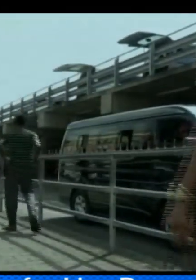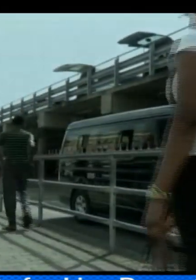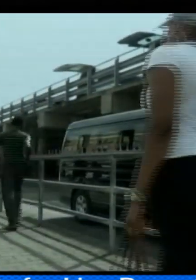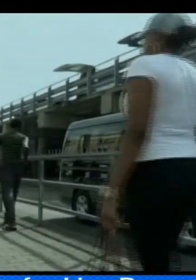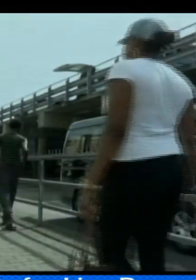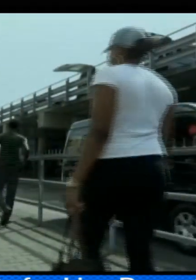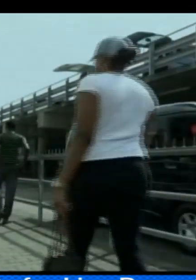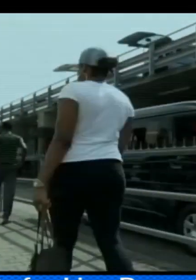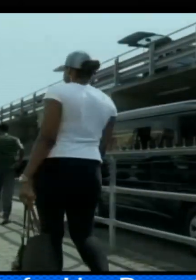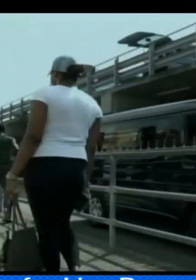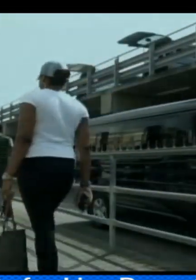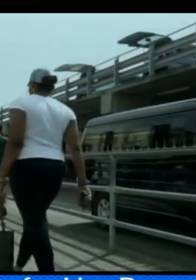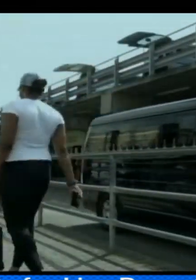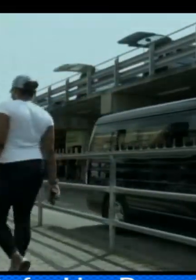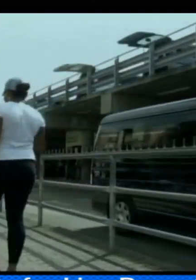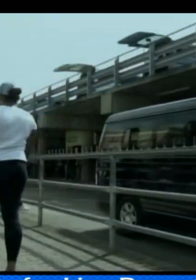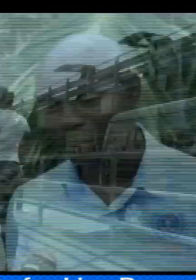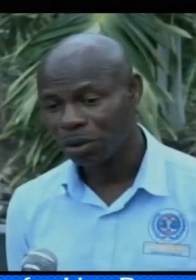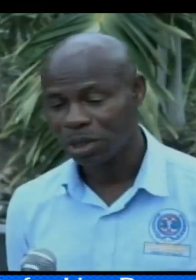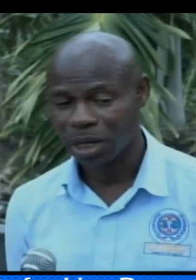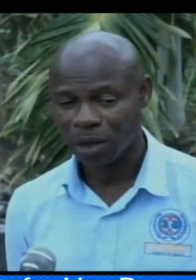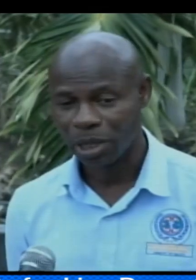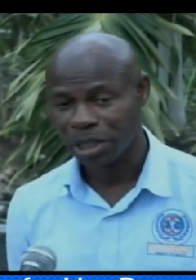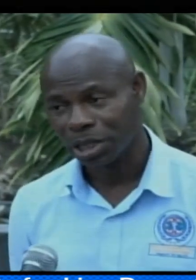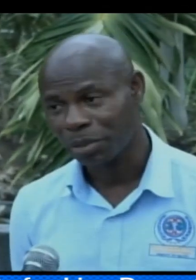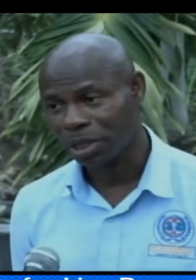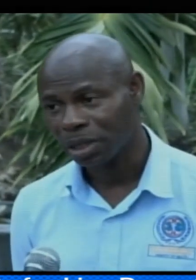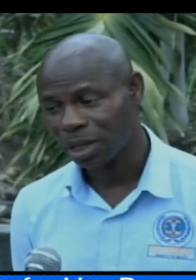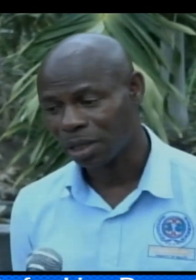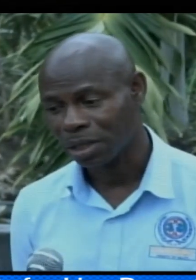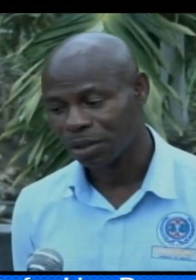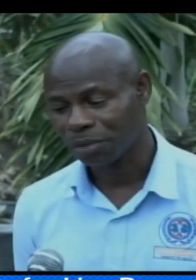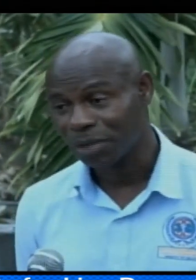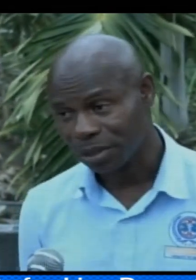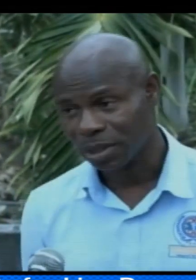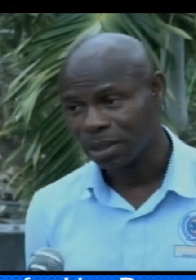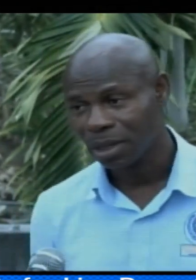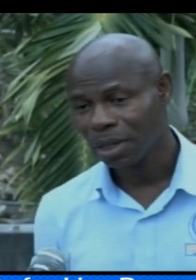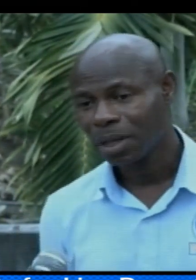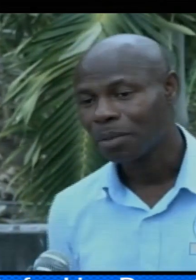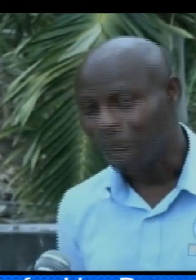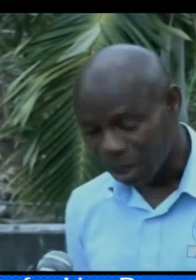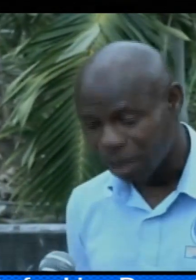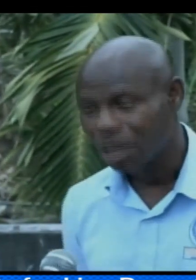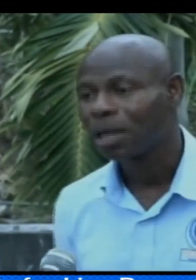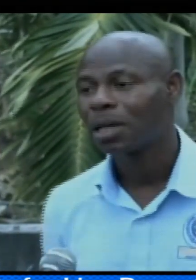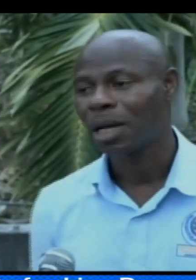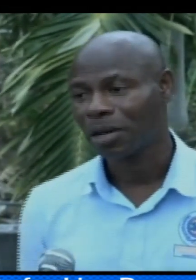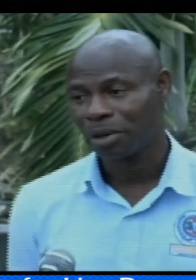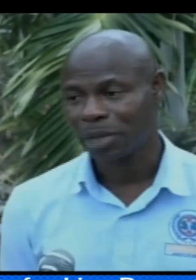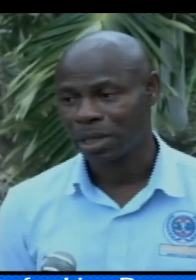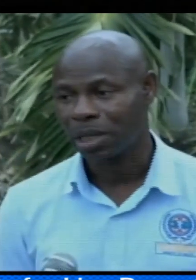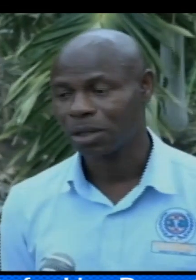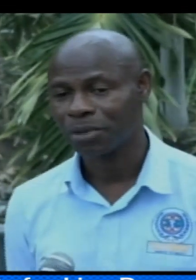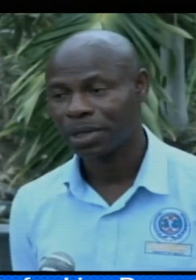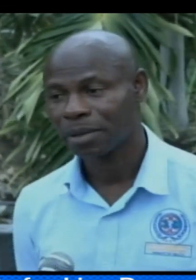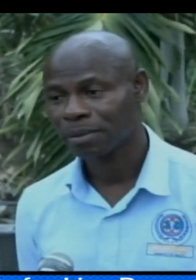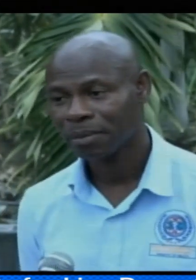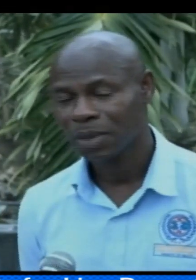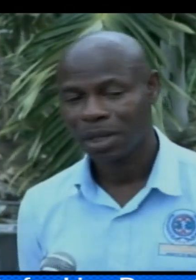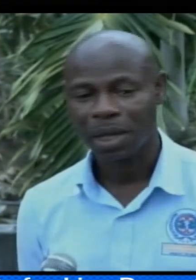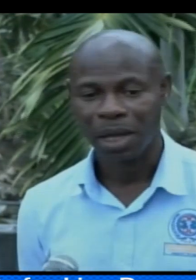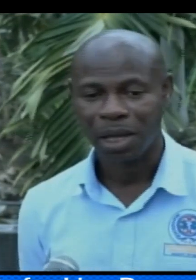doing all they can to protect Grenada. We don't allow any ship in that is not visited by an environmental health